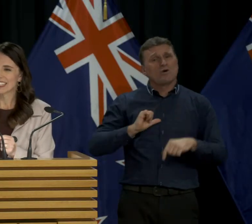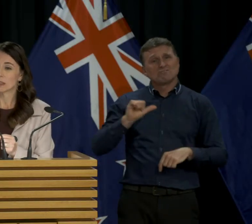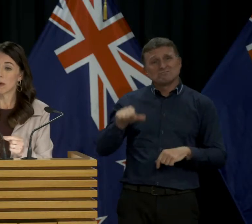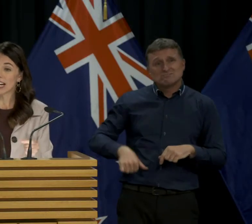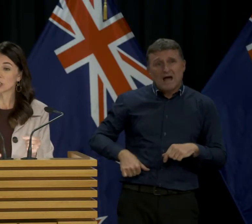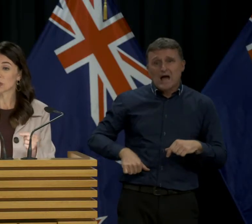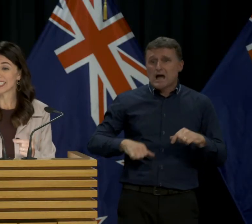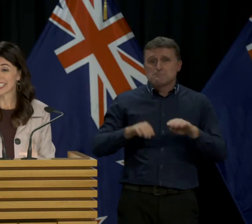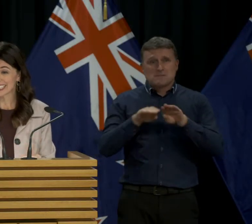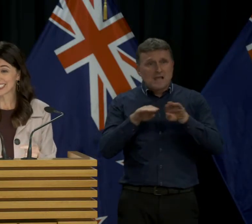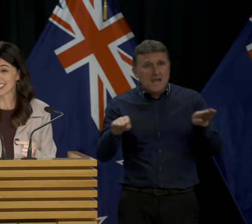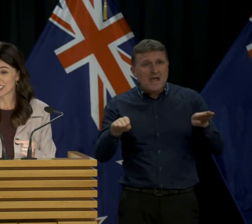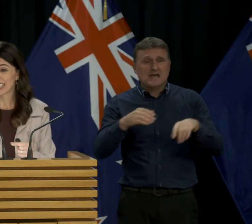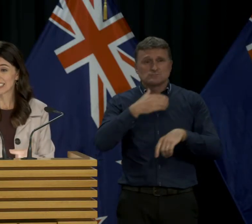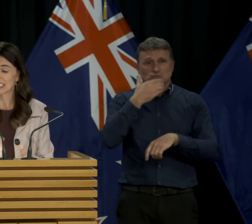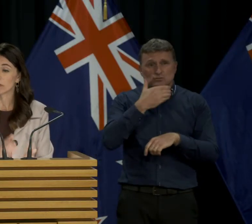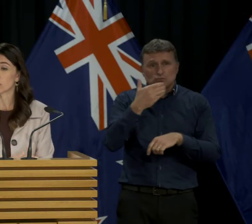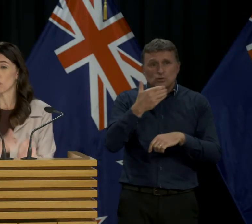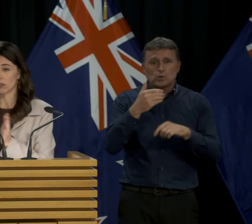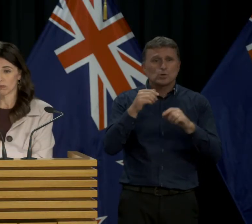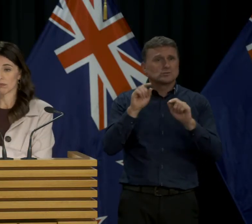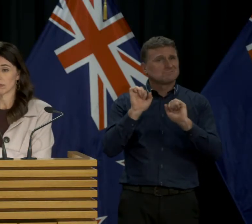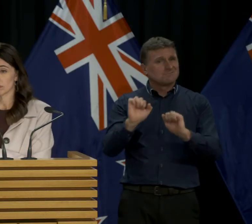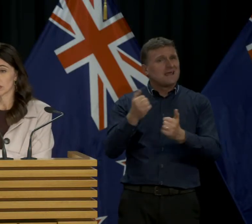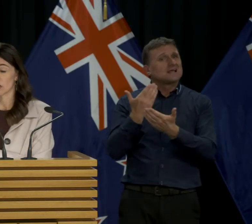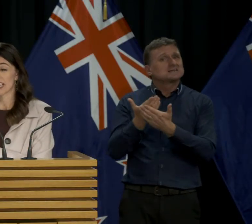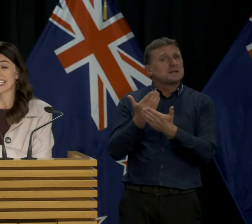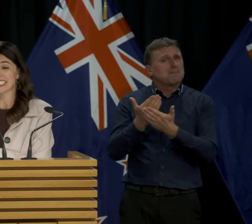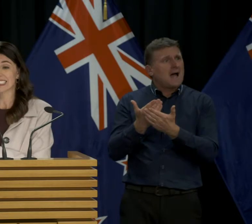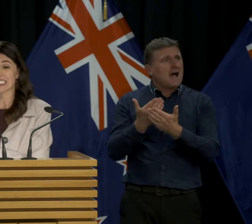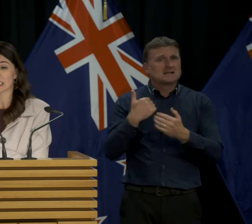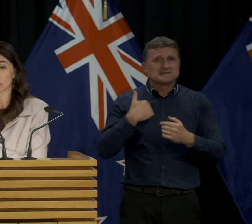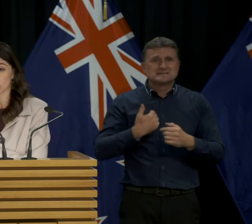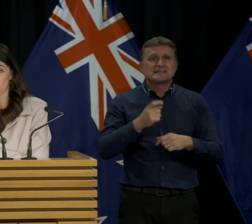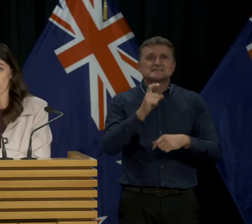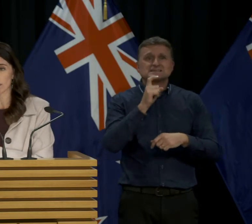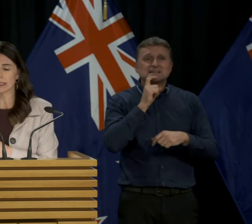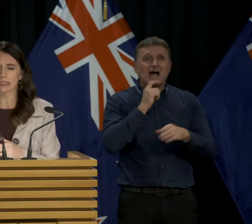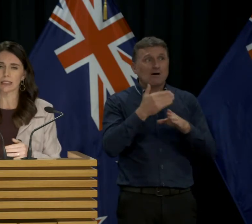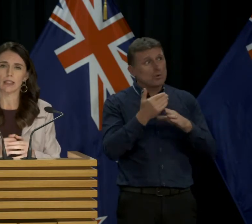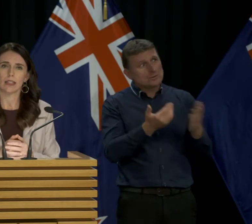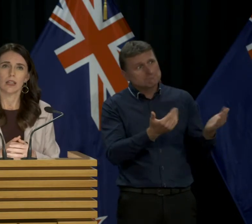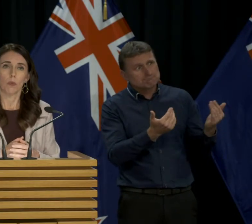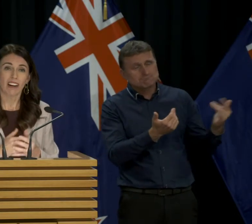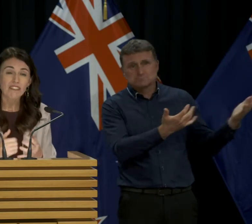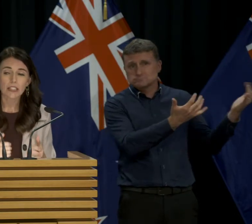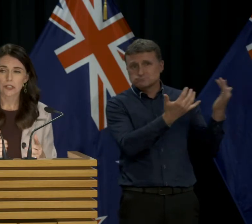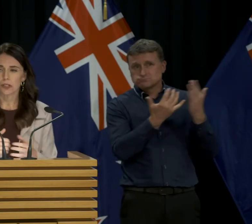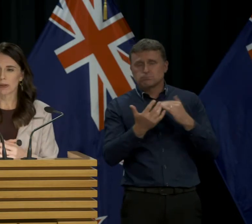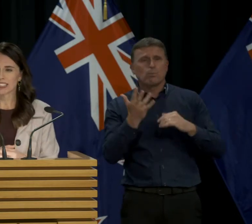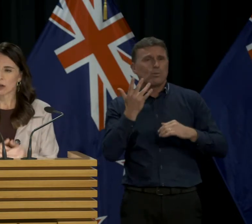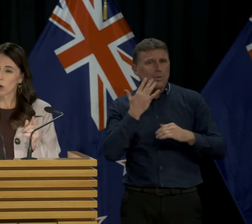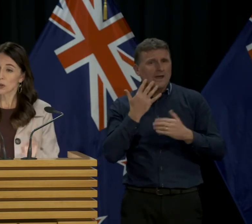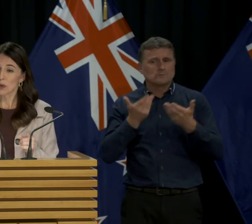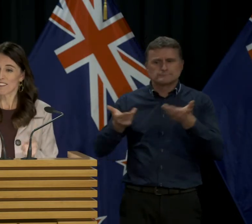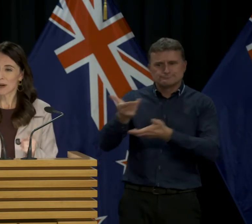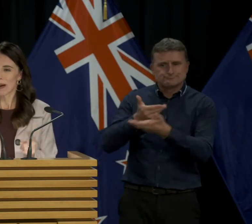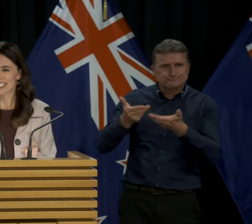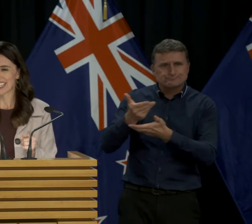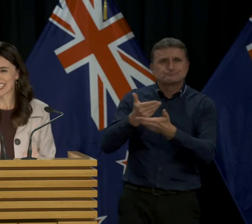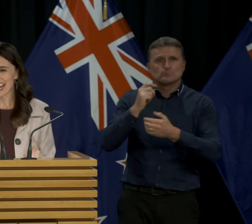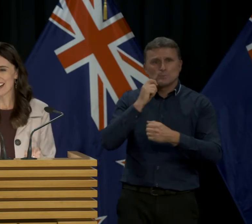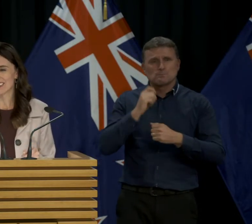when their demand really kicks in for their next seasonal requirements. One of the issues being that whilst